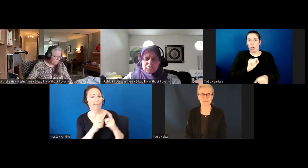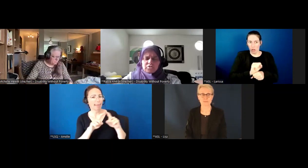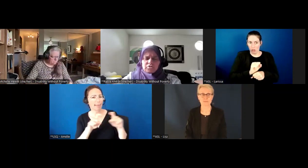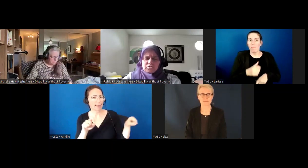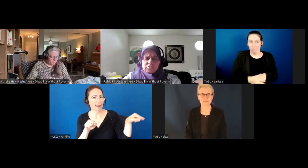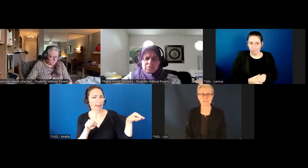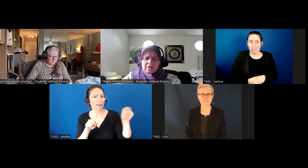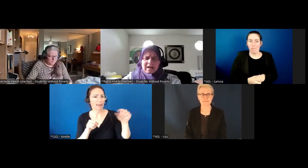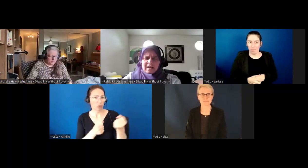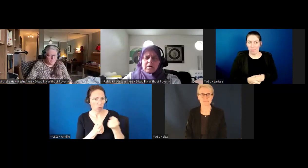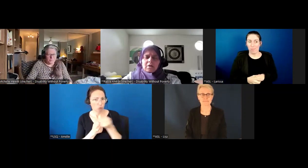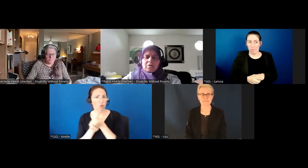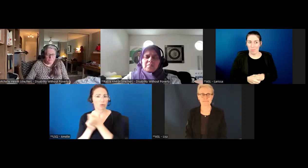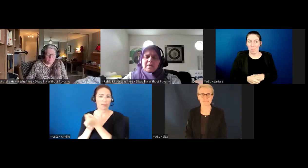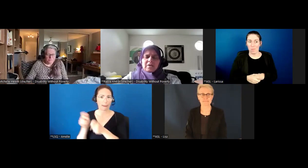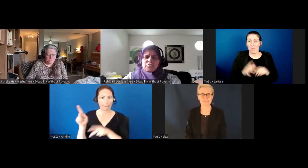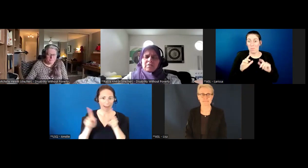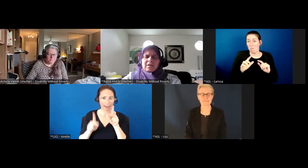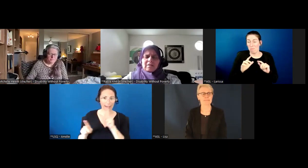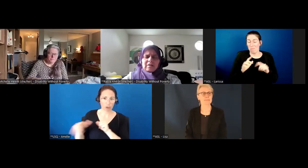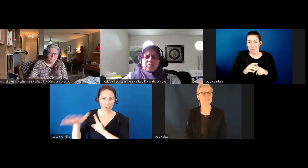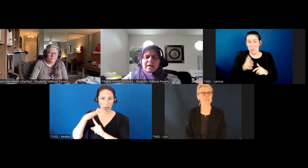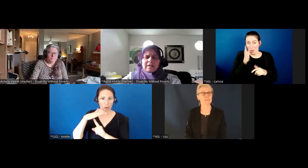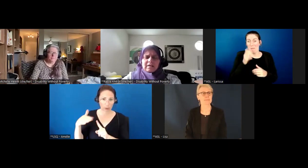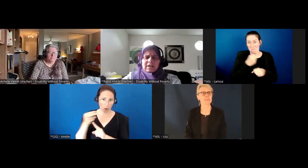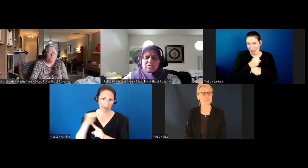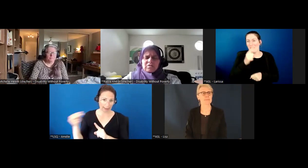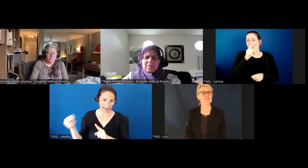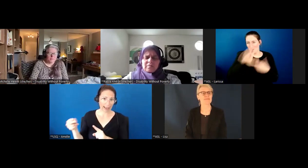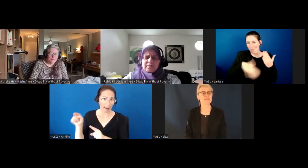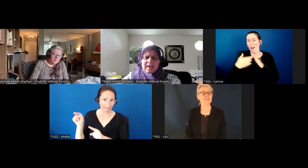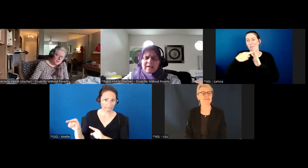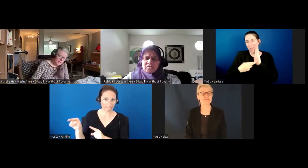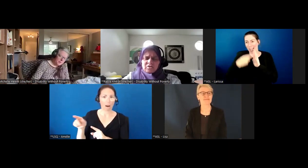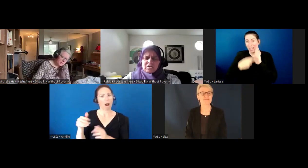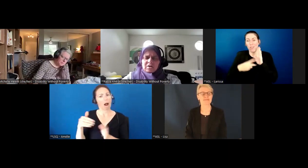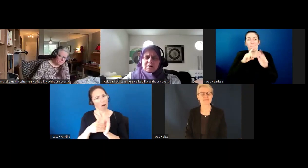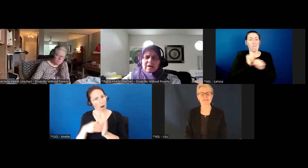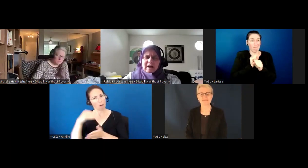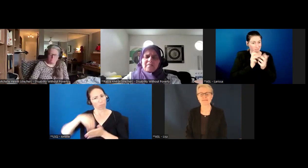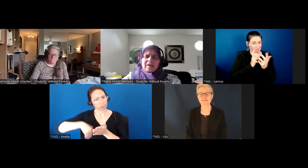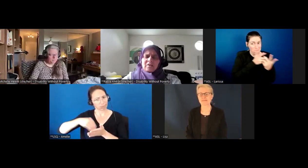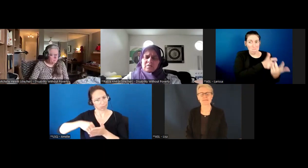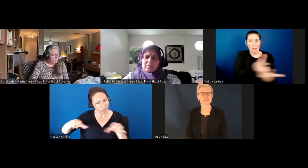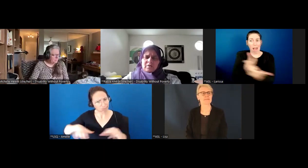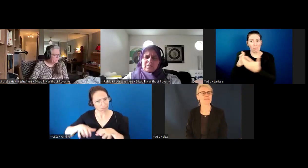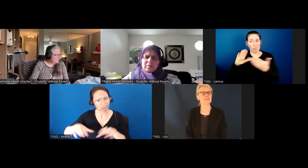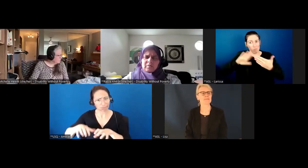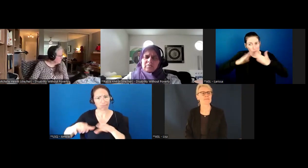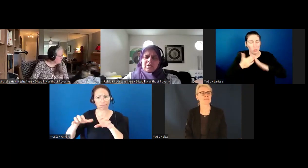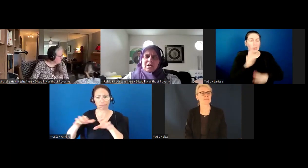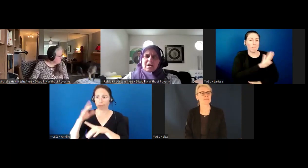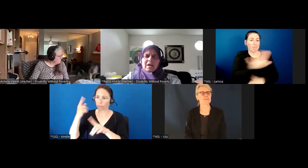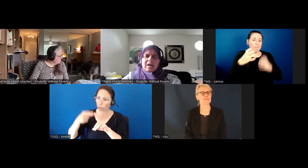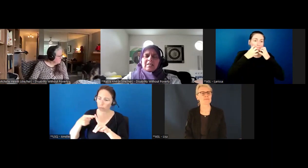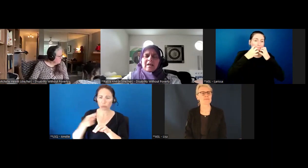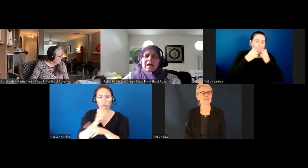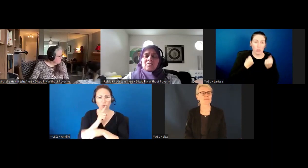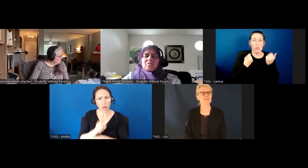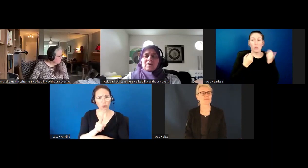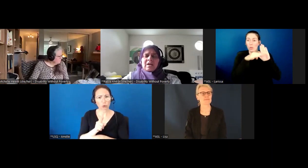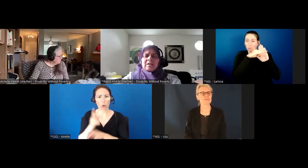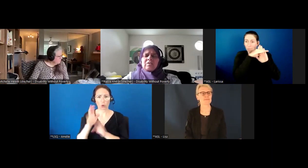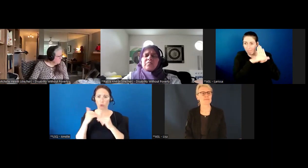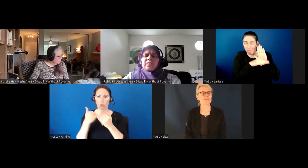work to do now to make sure that these regulations reflect our values and principles, and